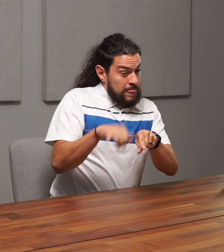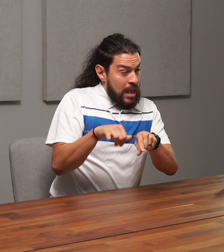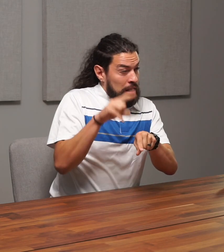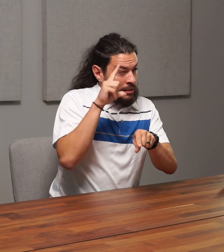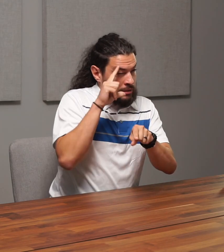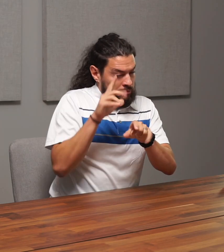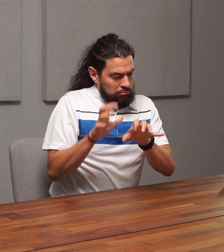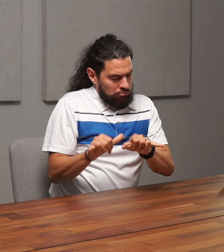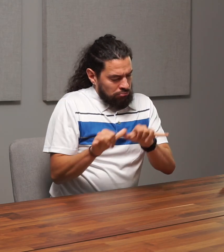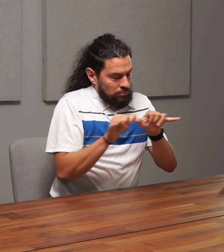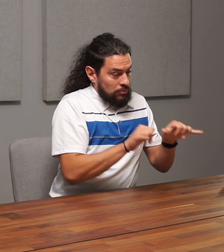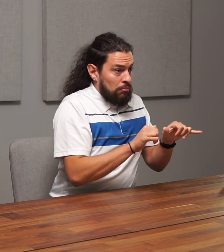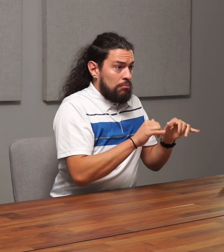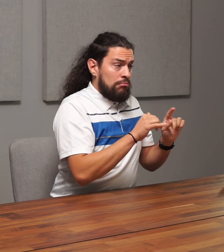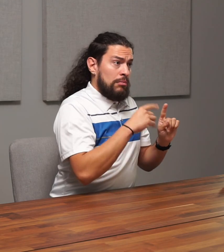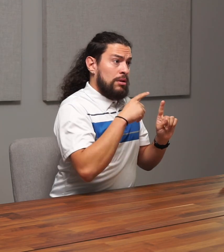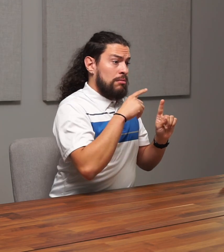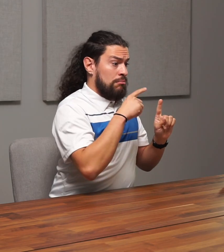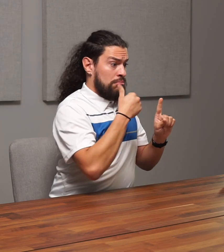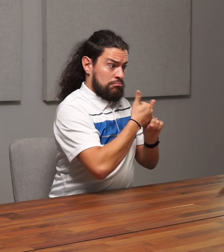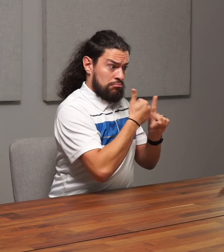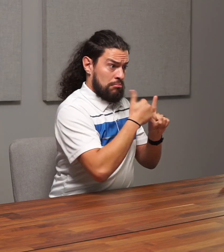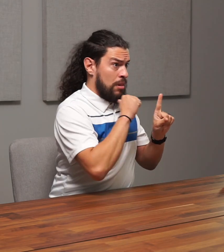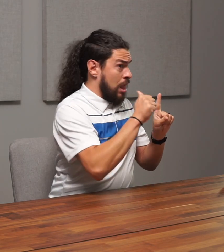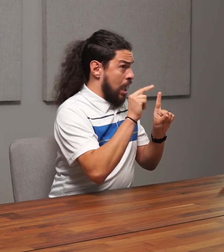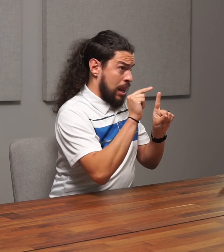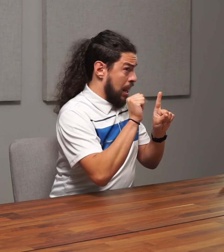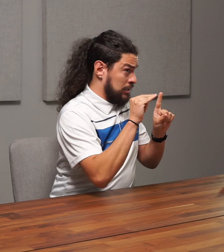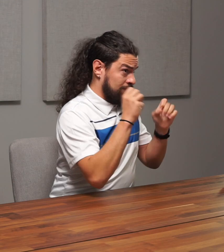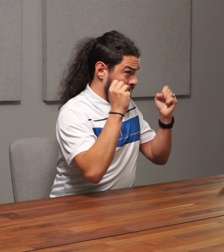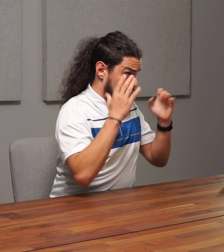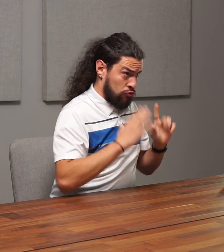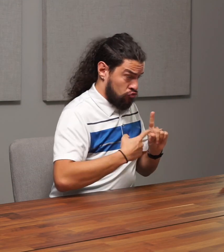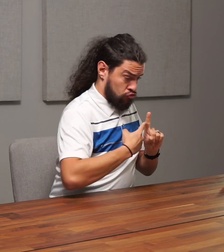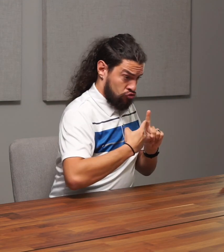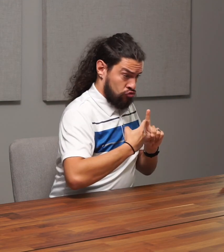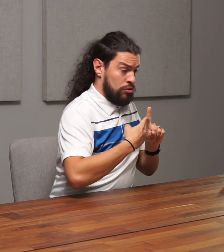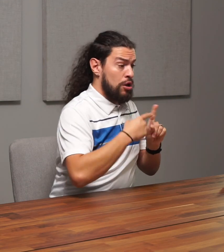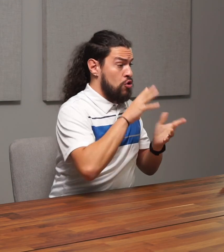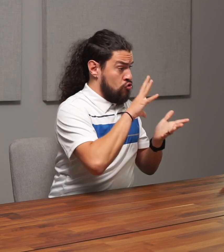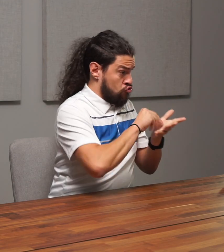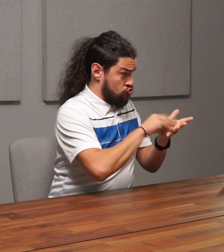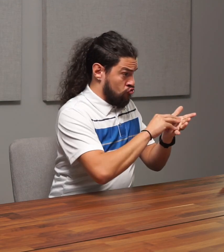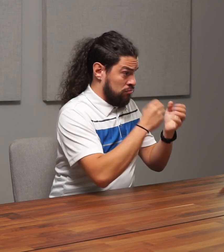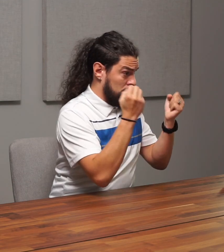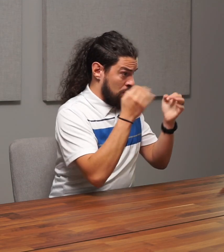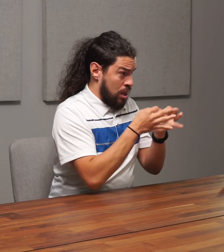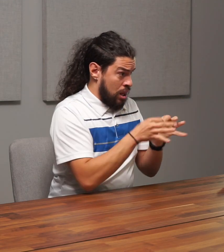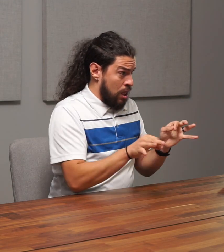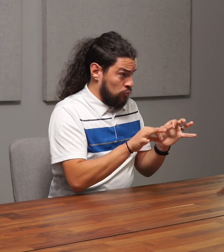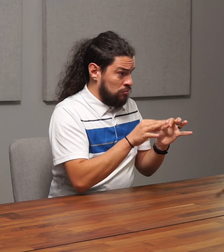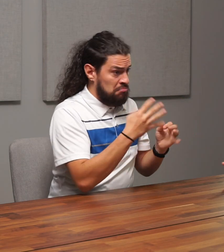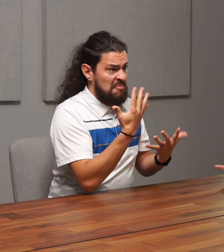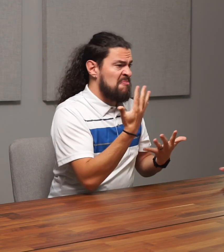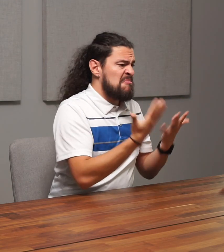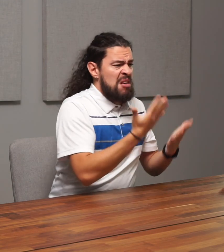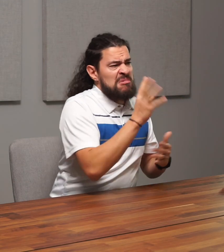you're really struggling really hard to understand what that person is saying because English is not their first language that kind of gives you a little bit of a parallel